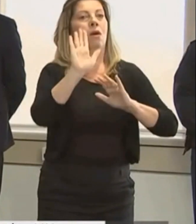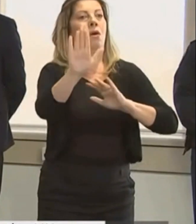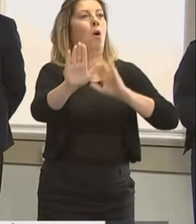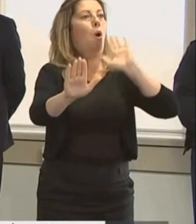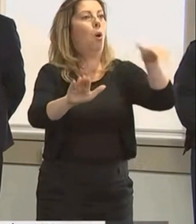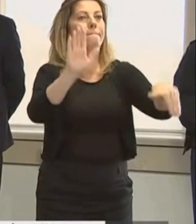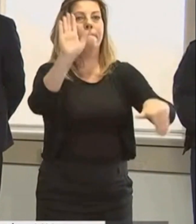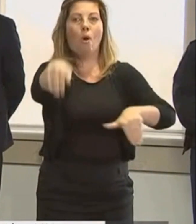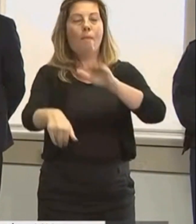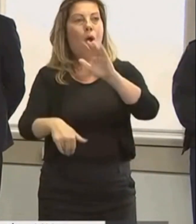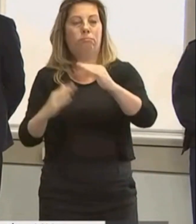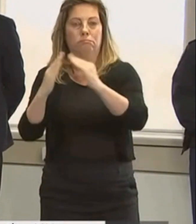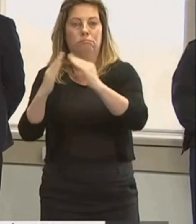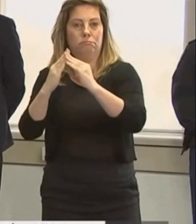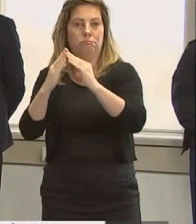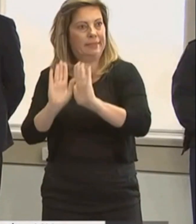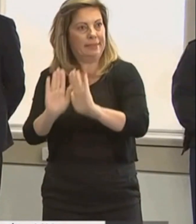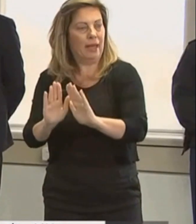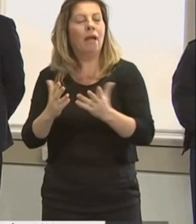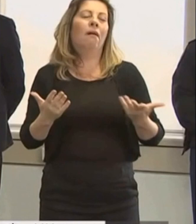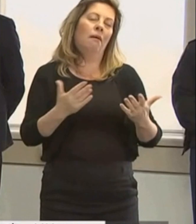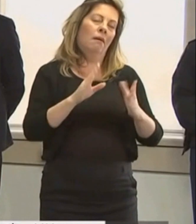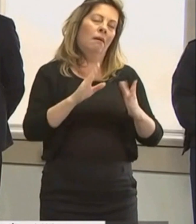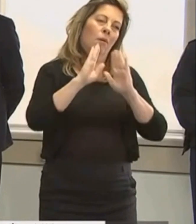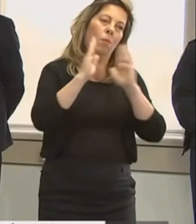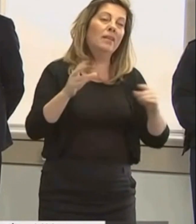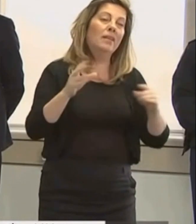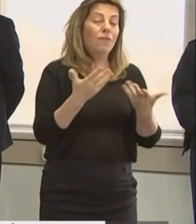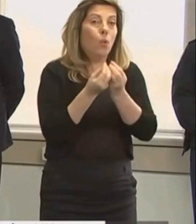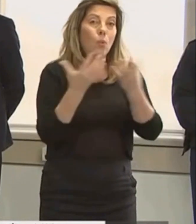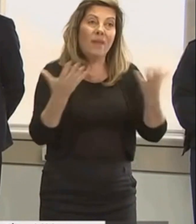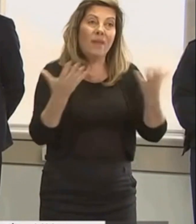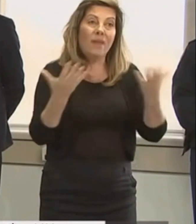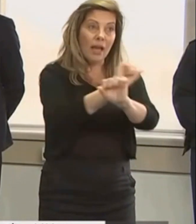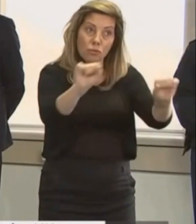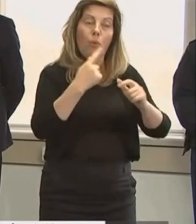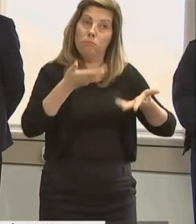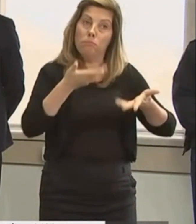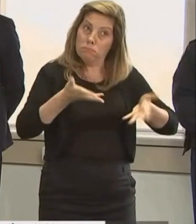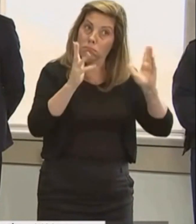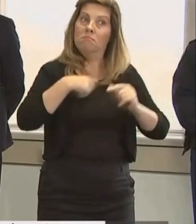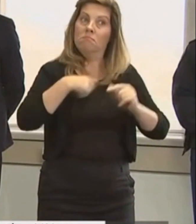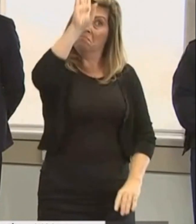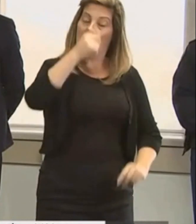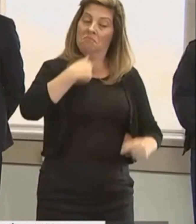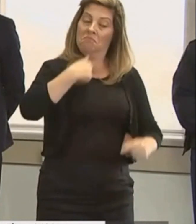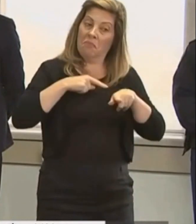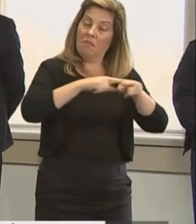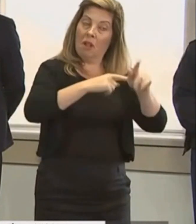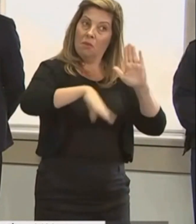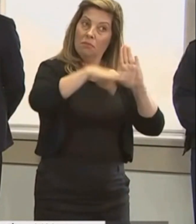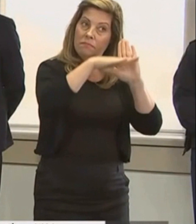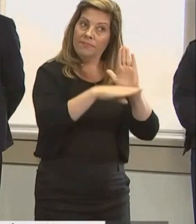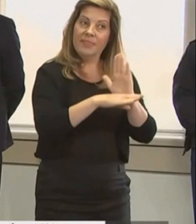social distancing, coming forward for testing, and critically staying home when unwell.